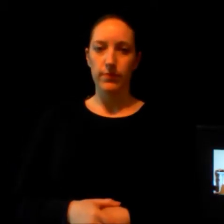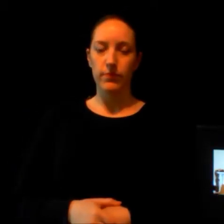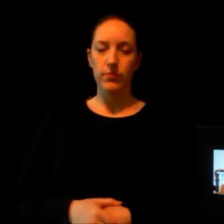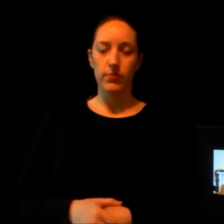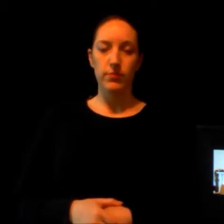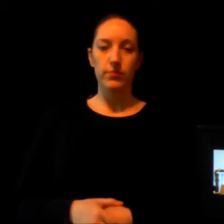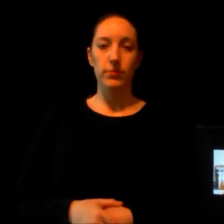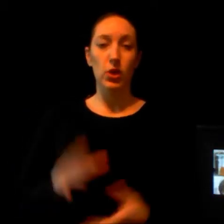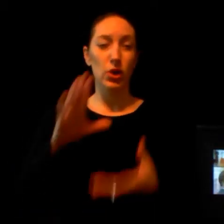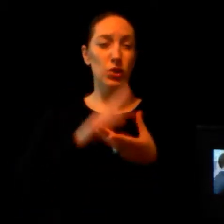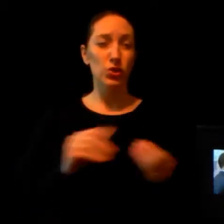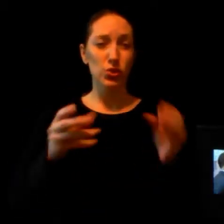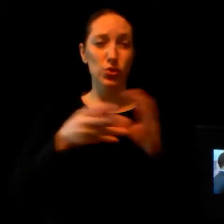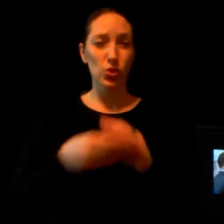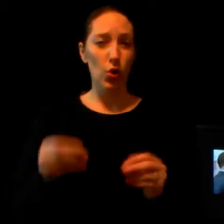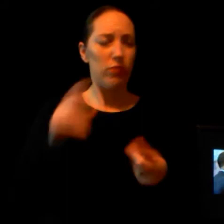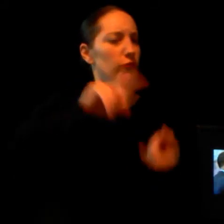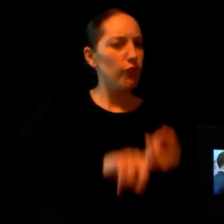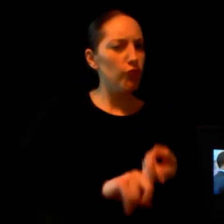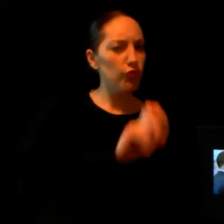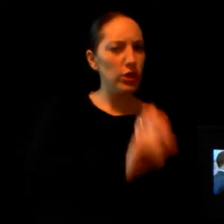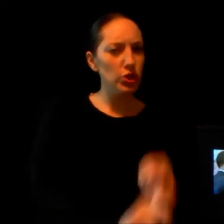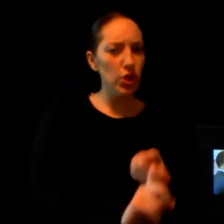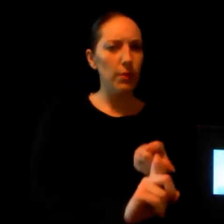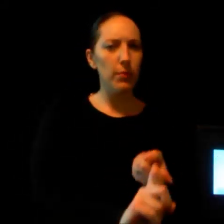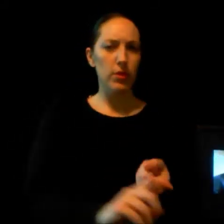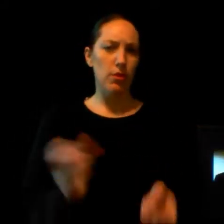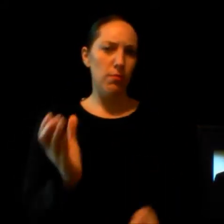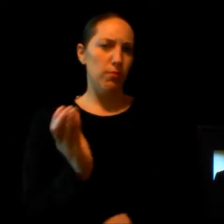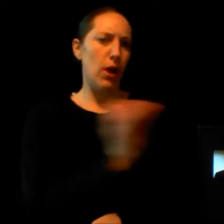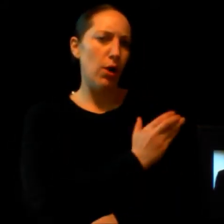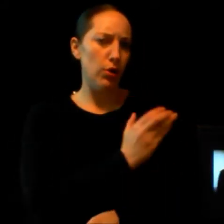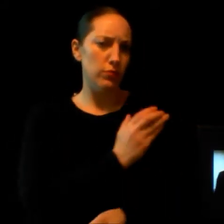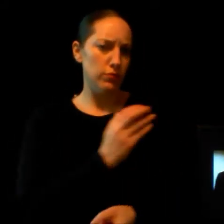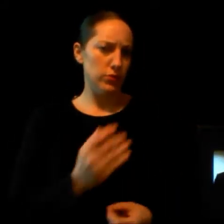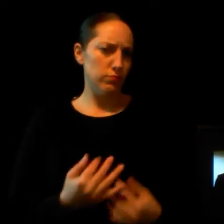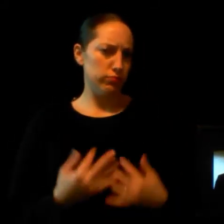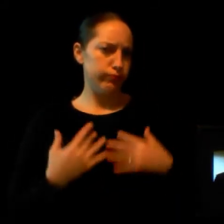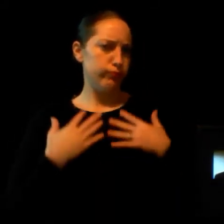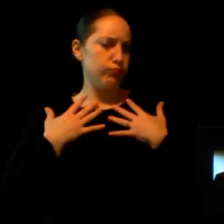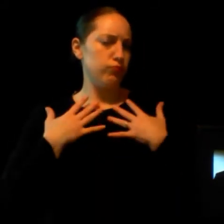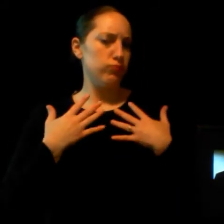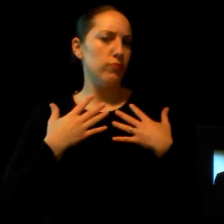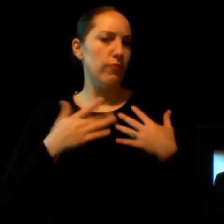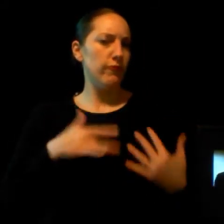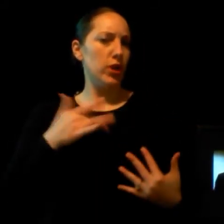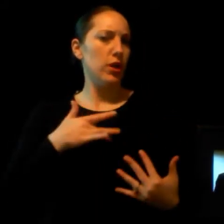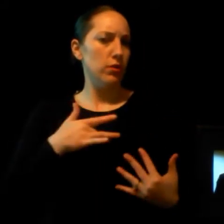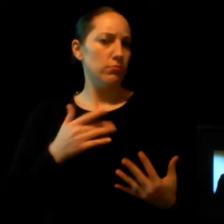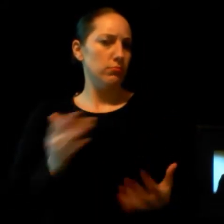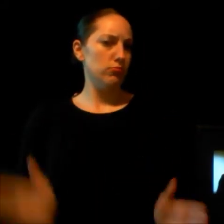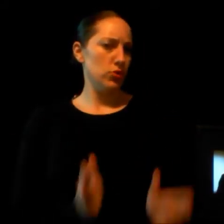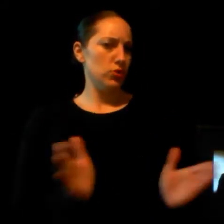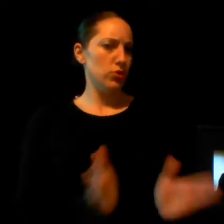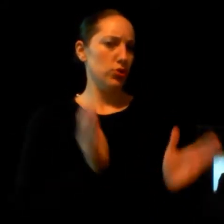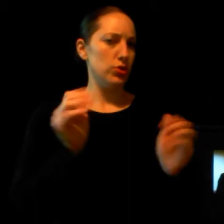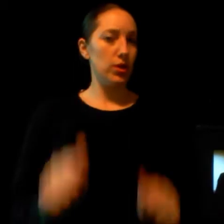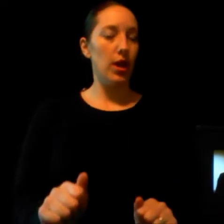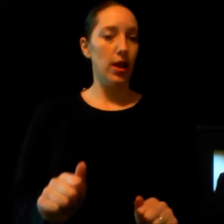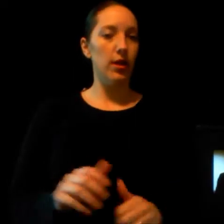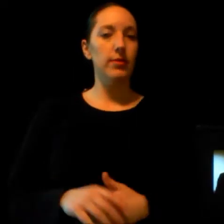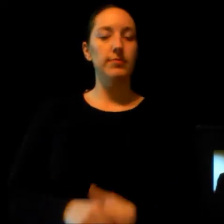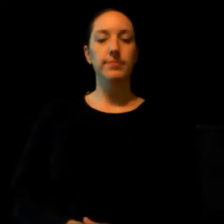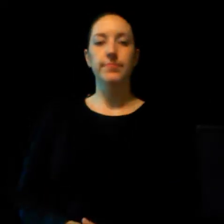It's the story of friendship and the power of the human spirit. There's only 2 lines. Okay. You're making me feel better, buddy.